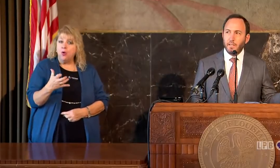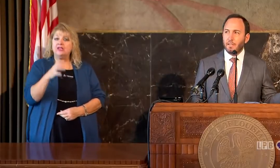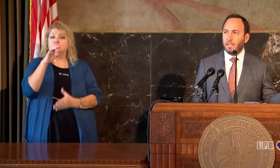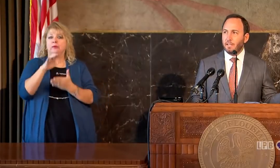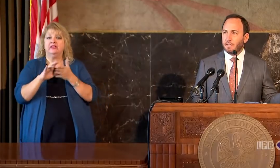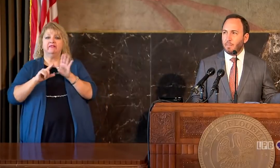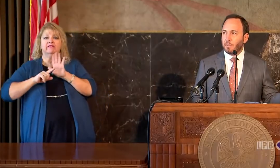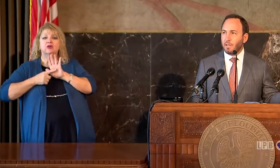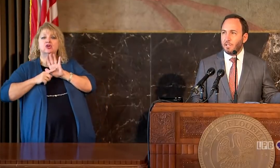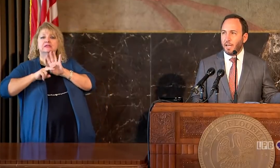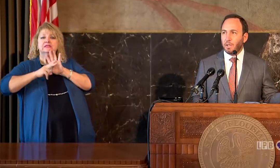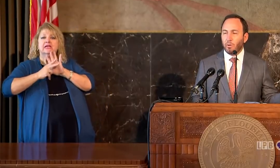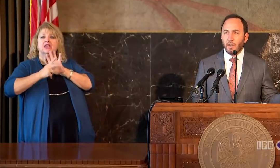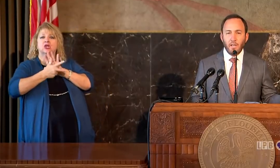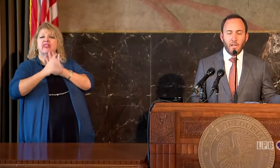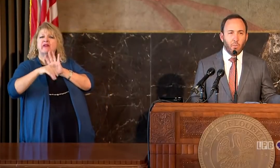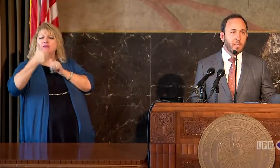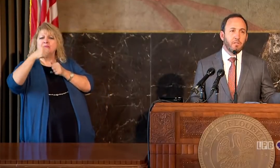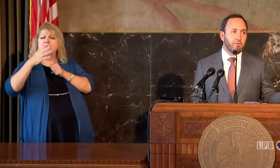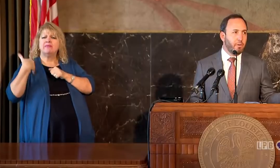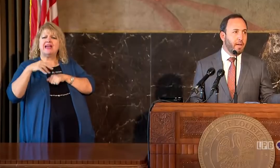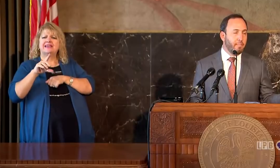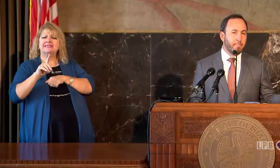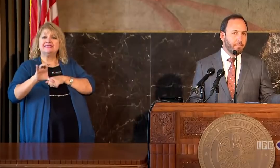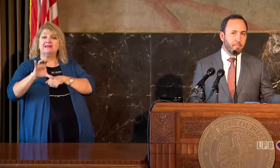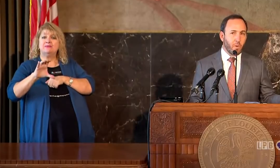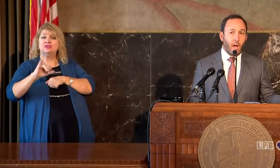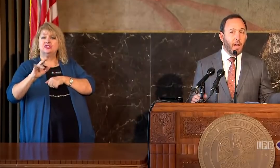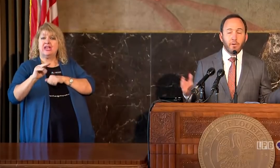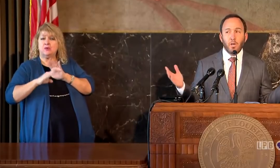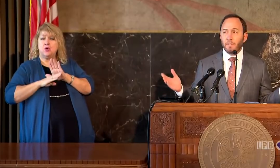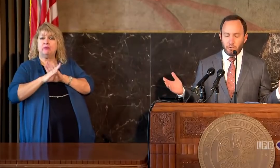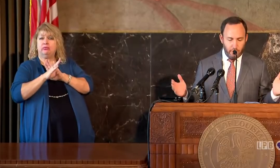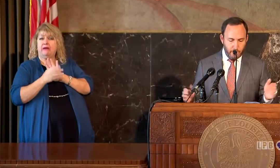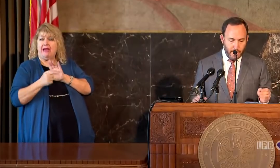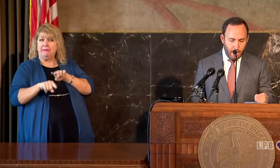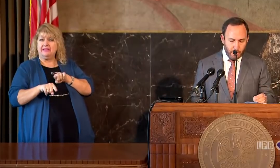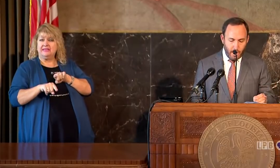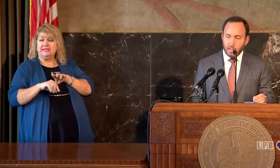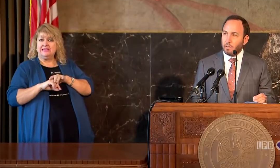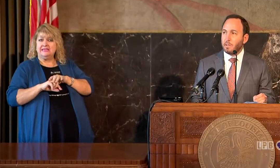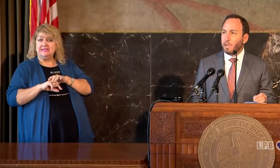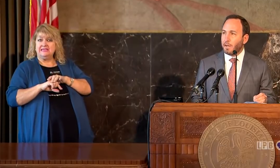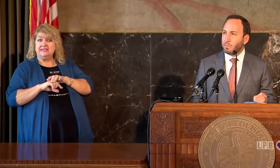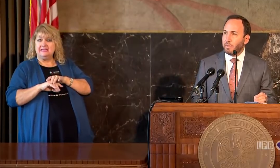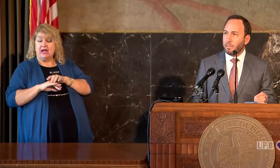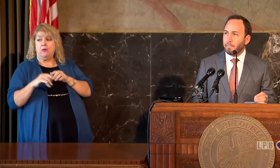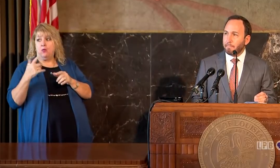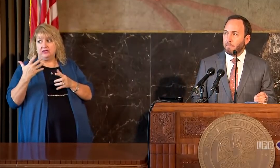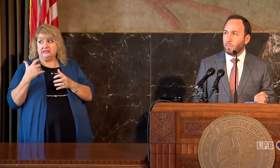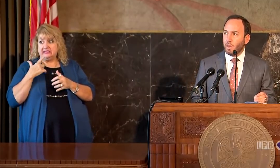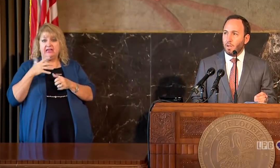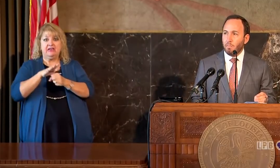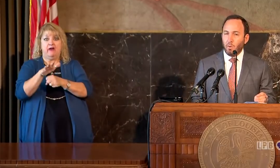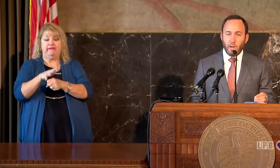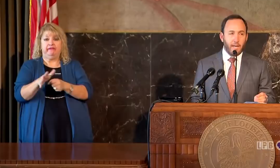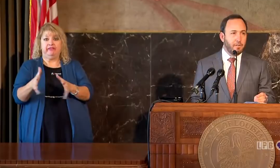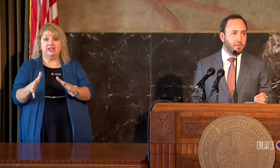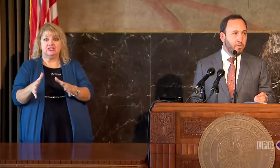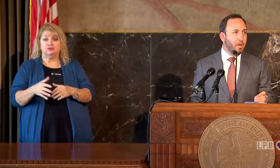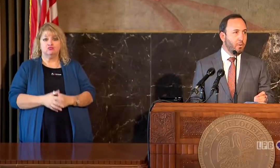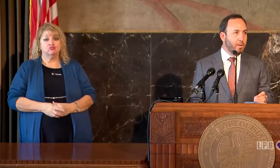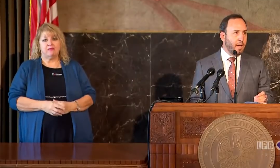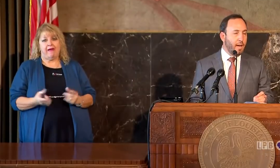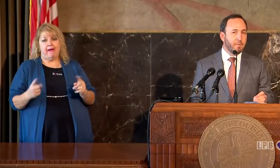the one in December and January. It wasn't true then. I don't know if it's true now or not, to be honest with you. But what